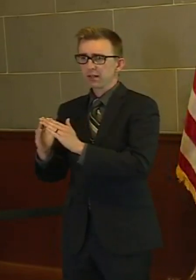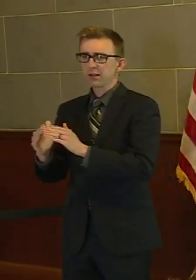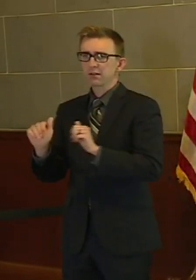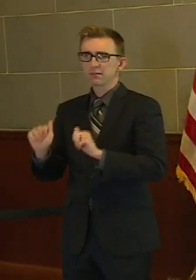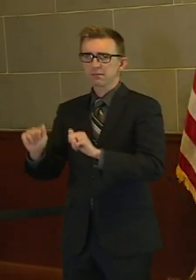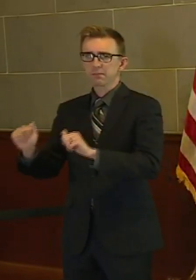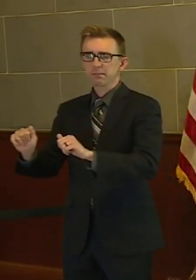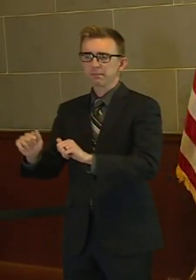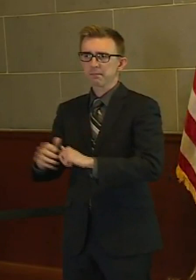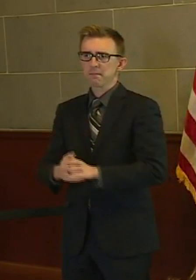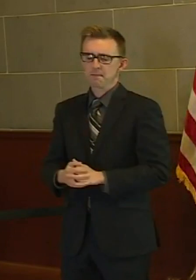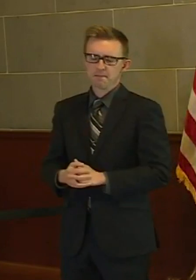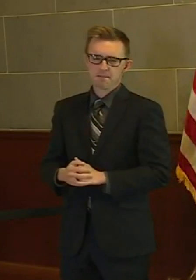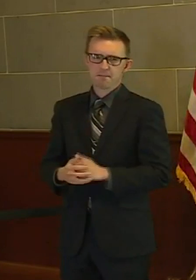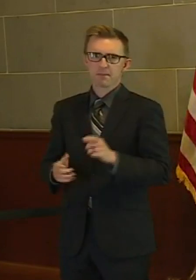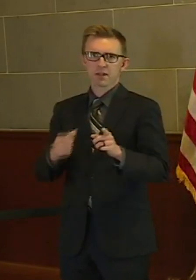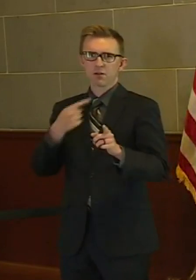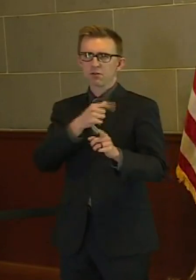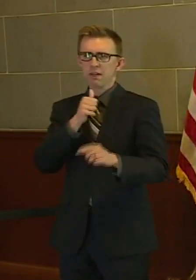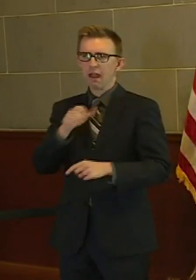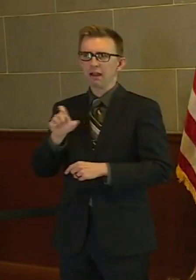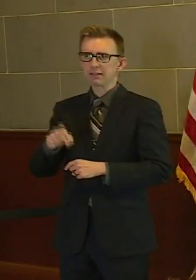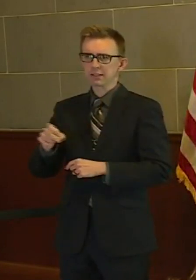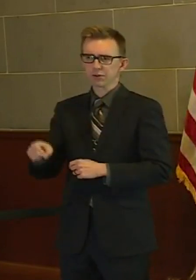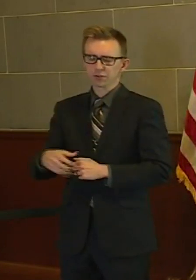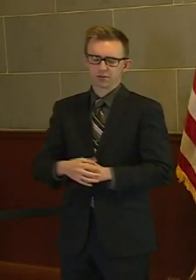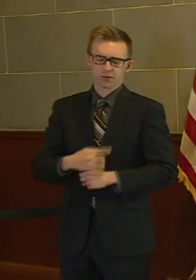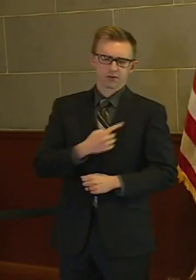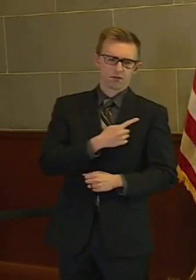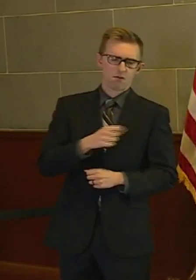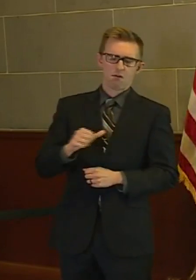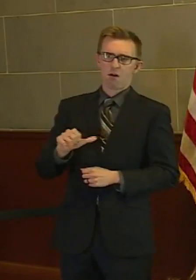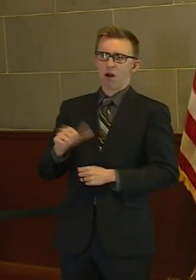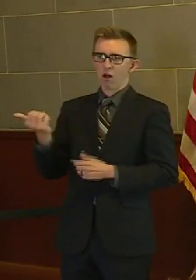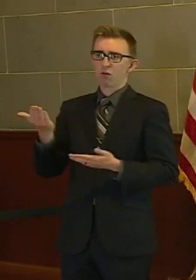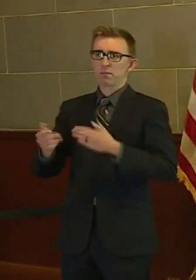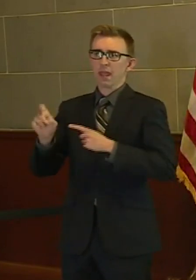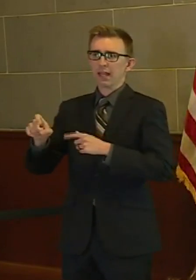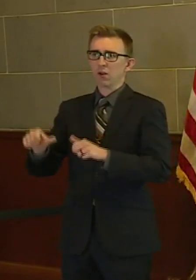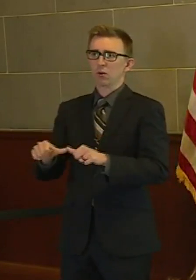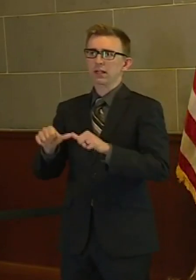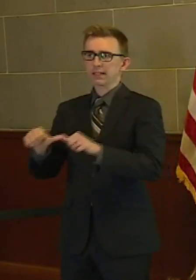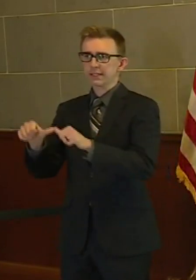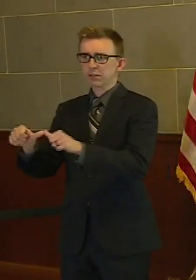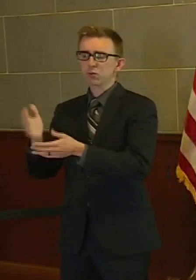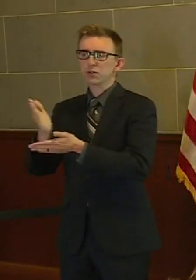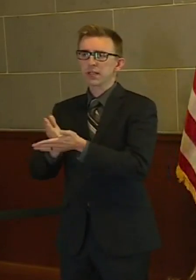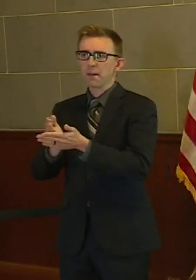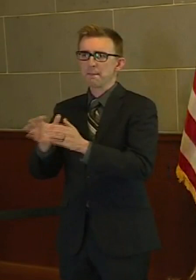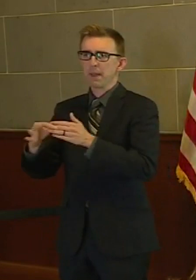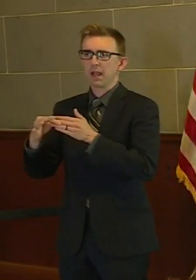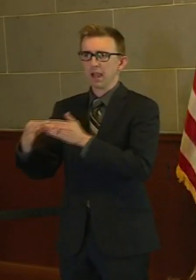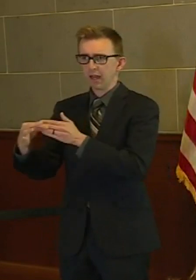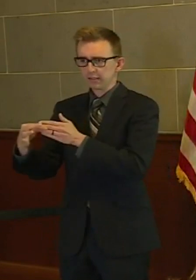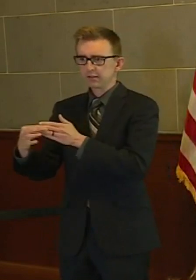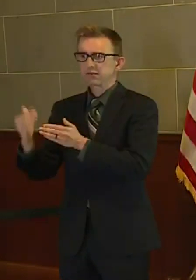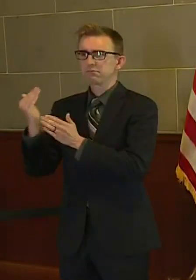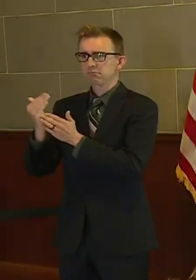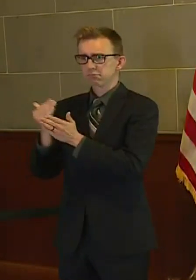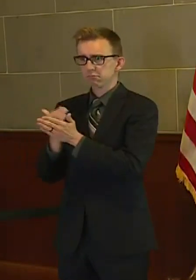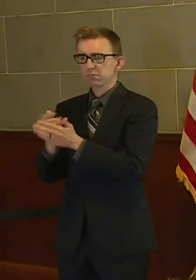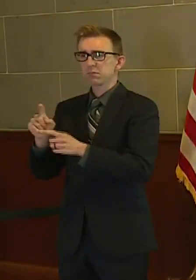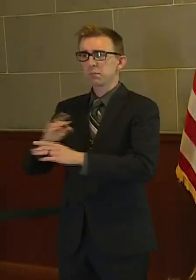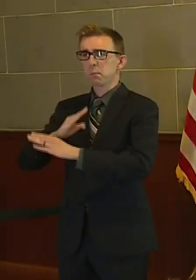be able to reopen at a faster rate, while others may need to continue some guidance to keep their